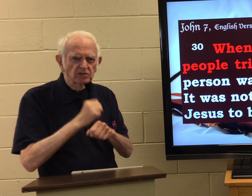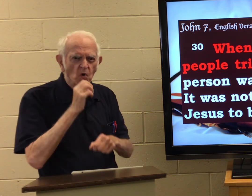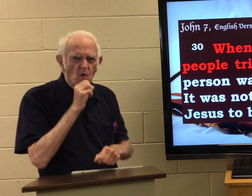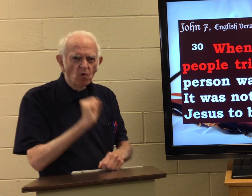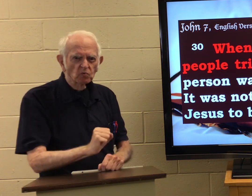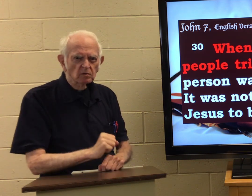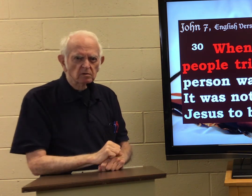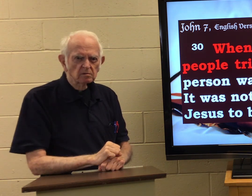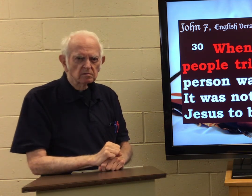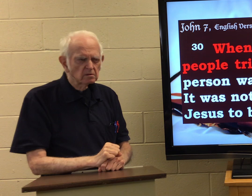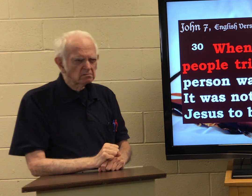over 30 years old.